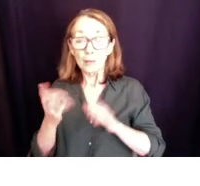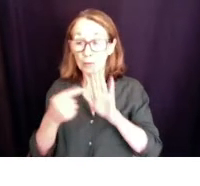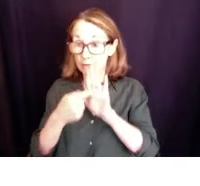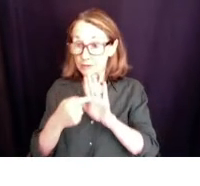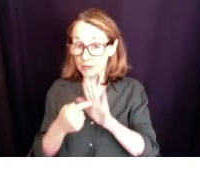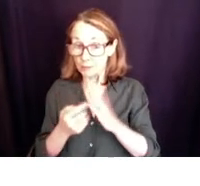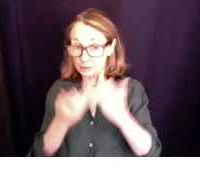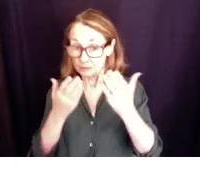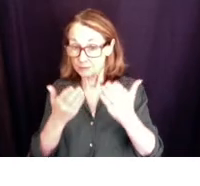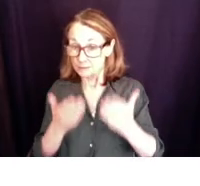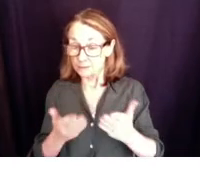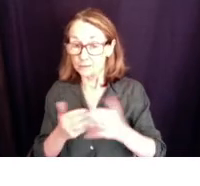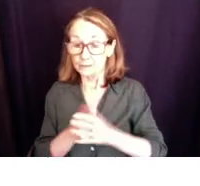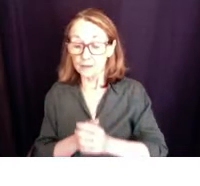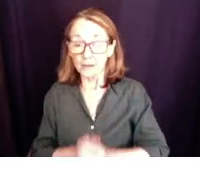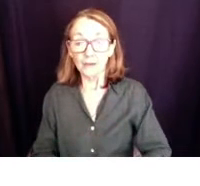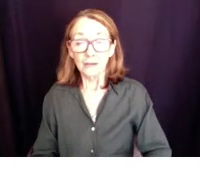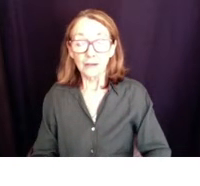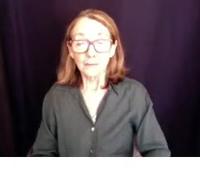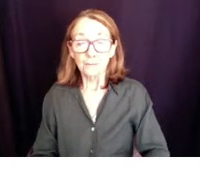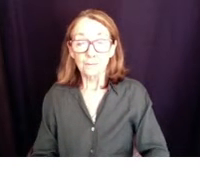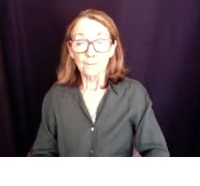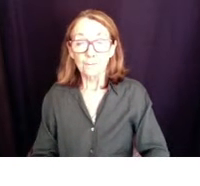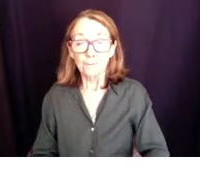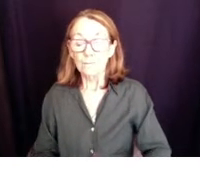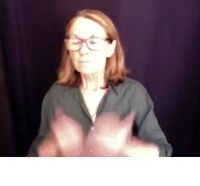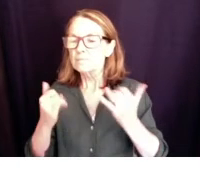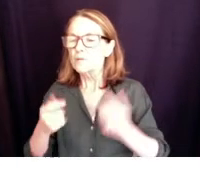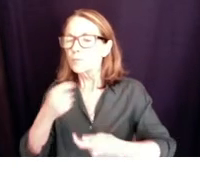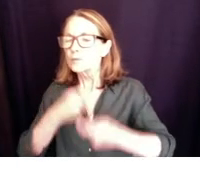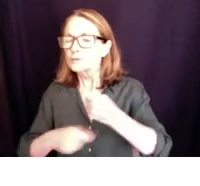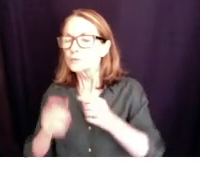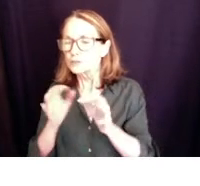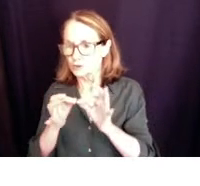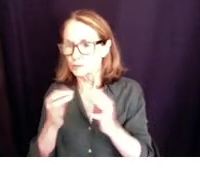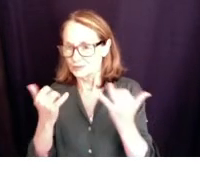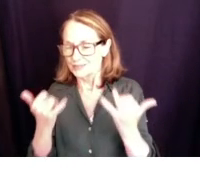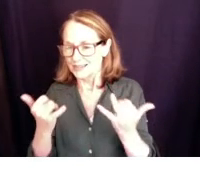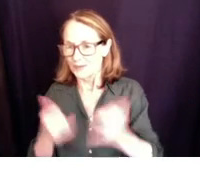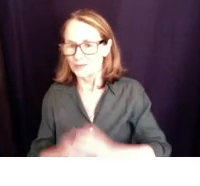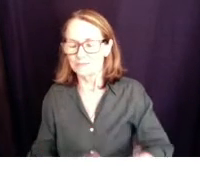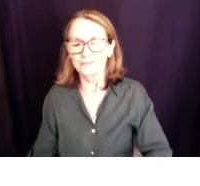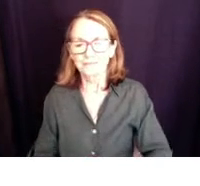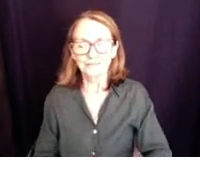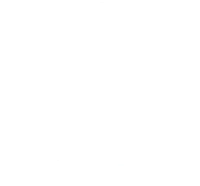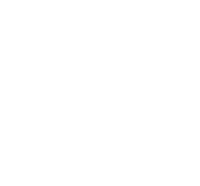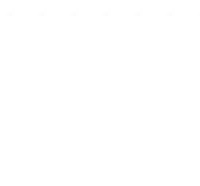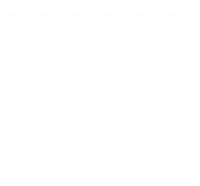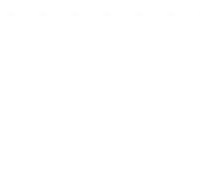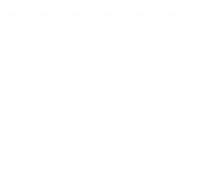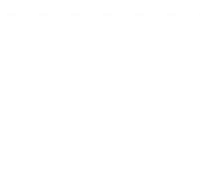Here are a couple samples of. One moment, I just need to switch interpreters.